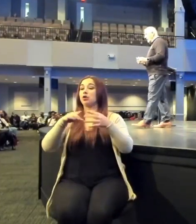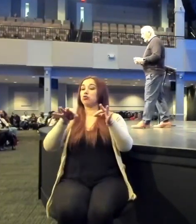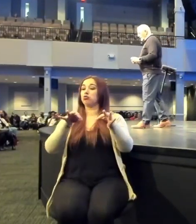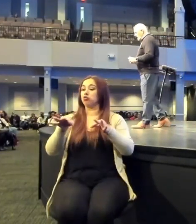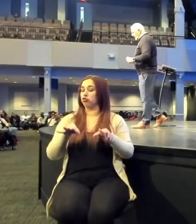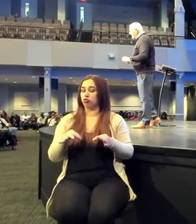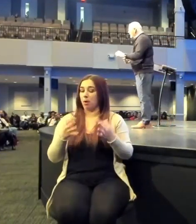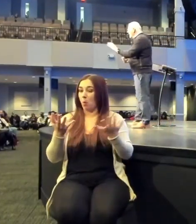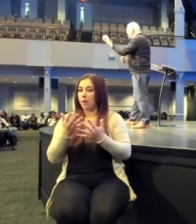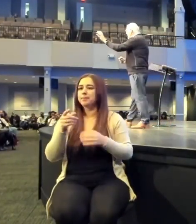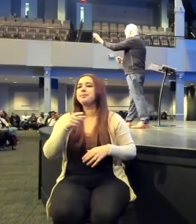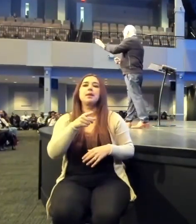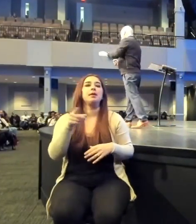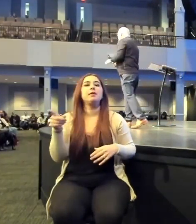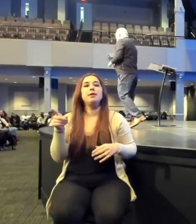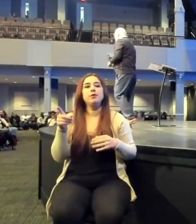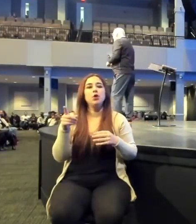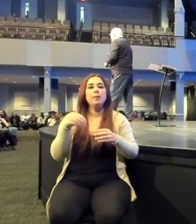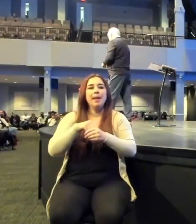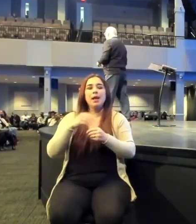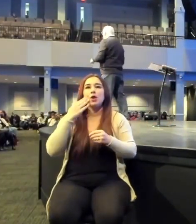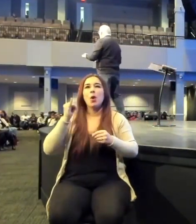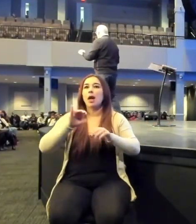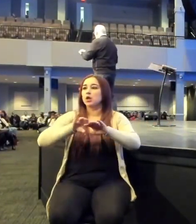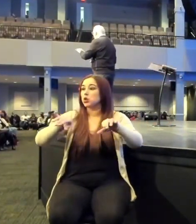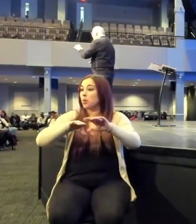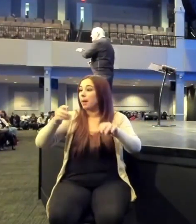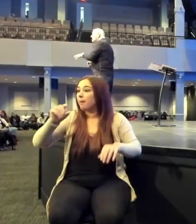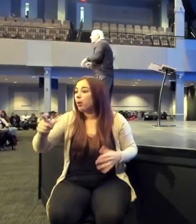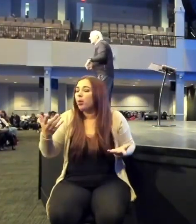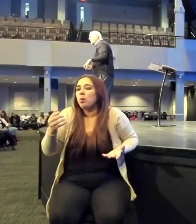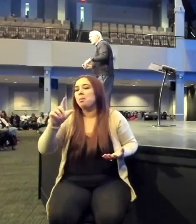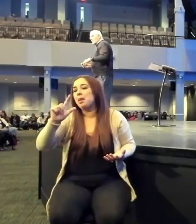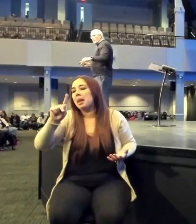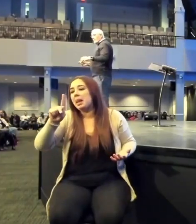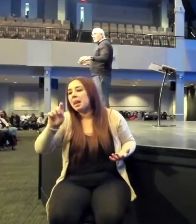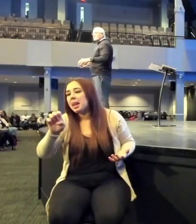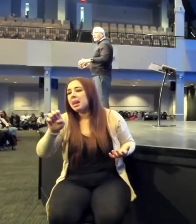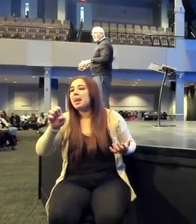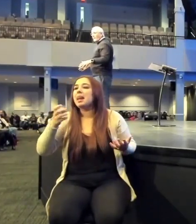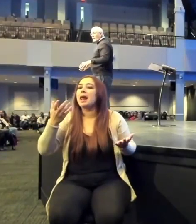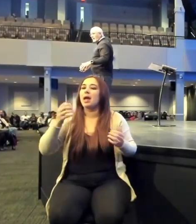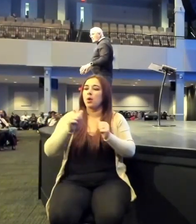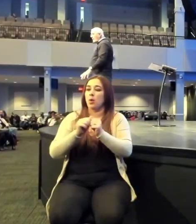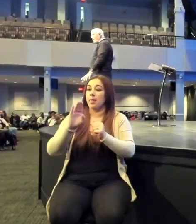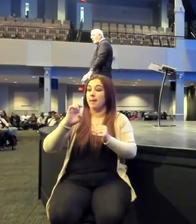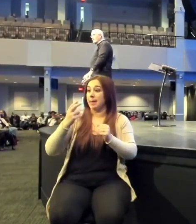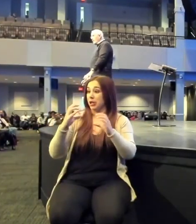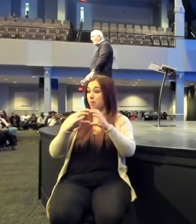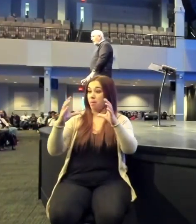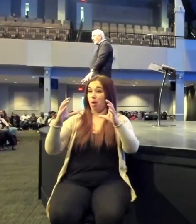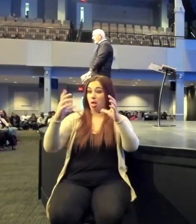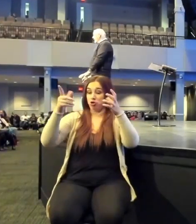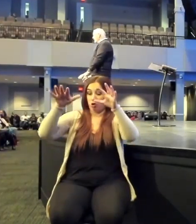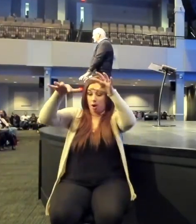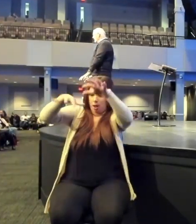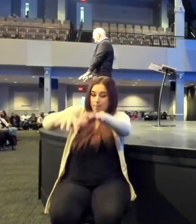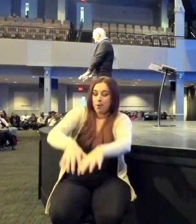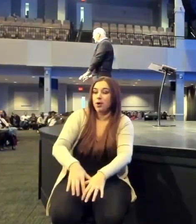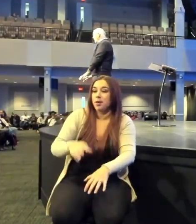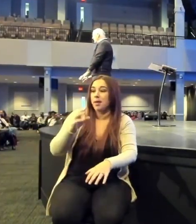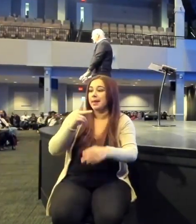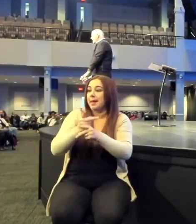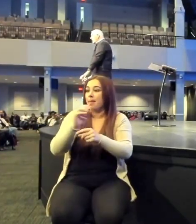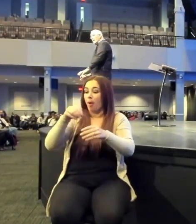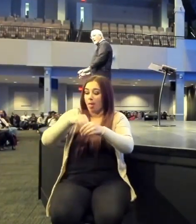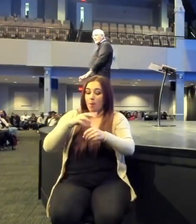way. Have you ever been in a swimming pool or a lake or a pond or something with a beach ball and try to hold it underwater? Ever had to do that